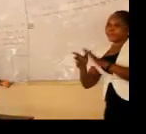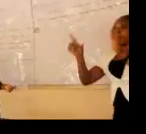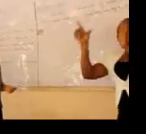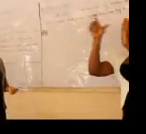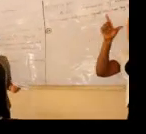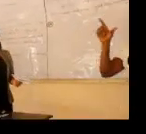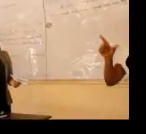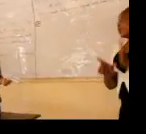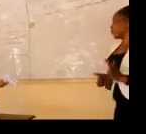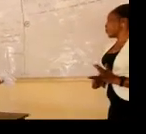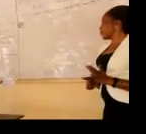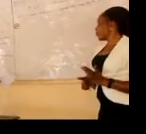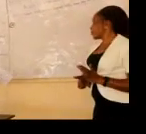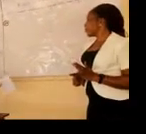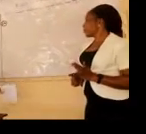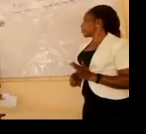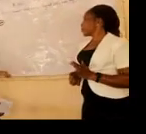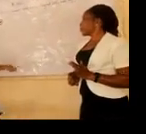outline 5 processes.